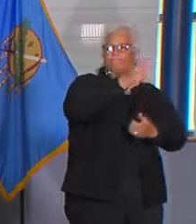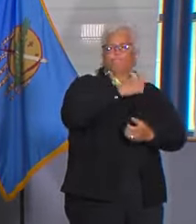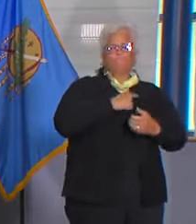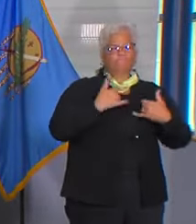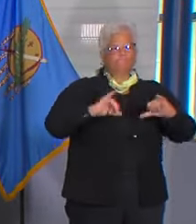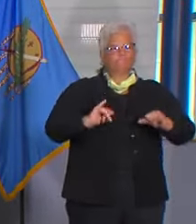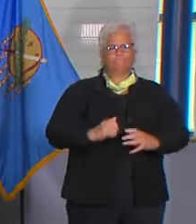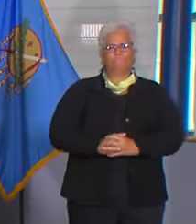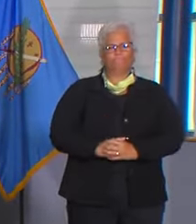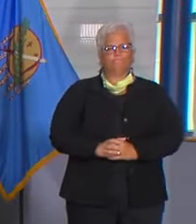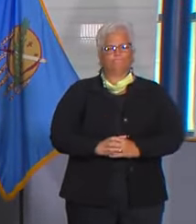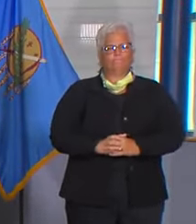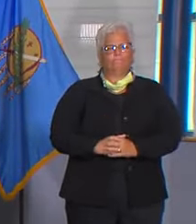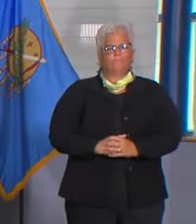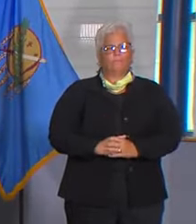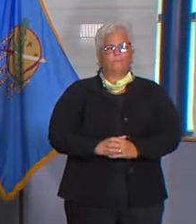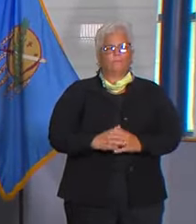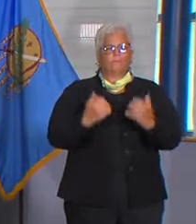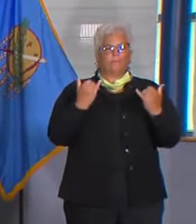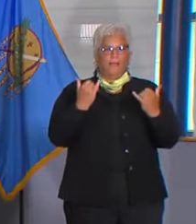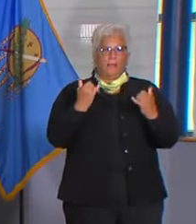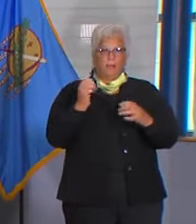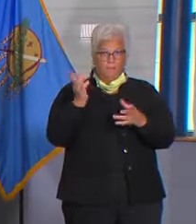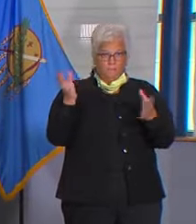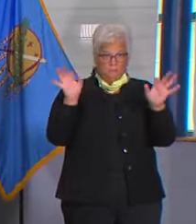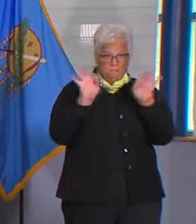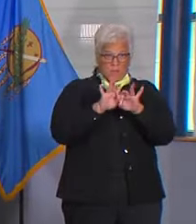your house procedures and what your employees are doing when they're not out in the